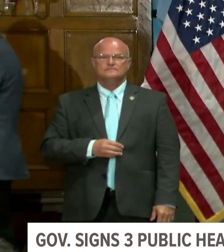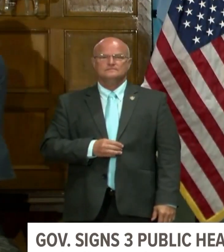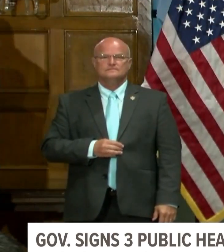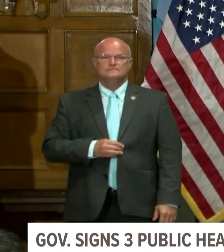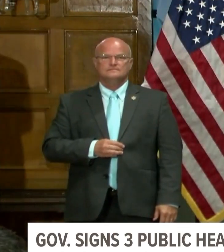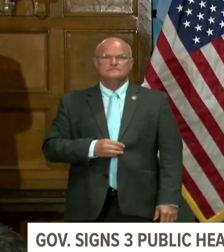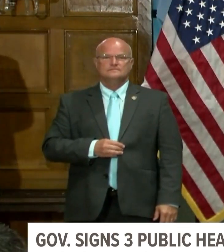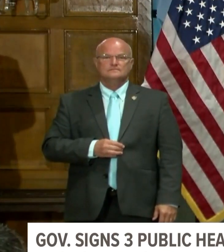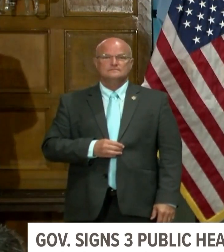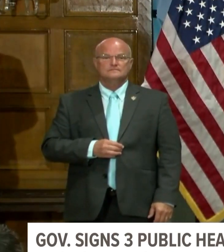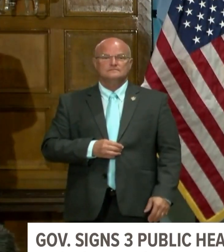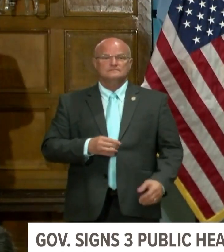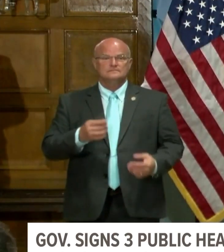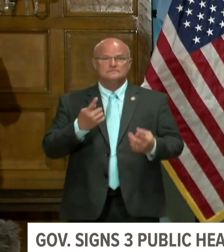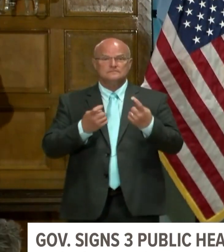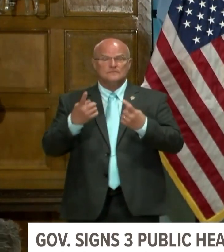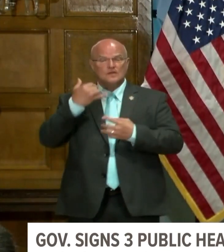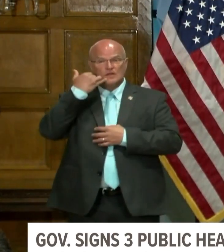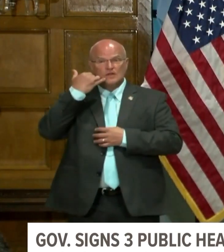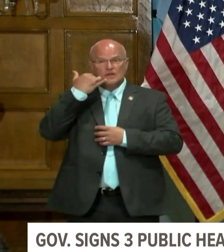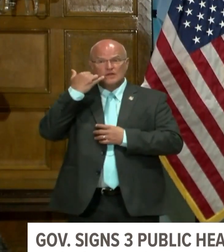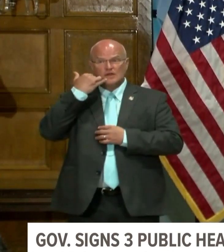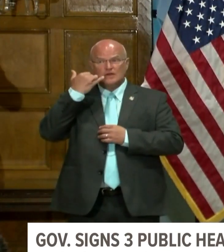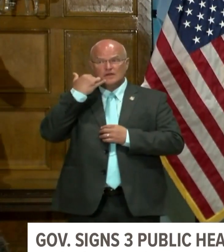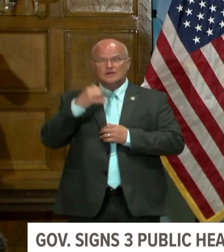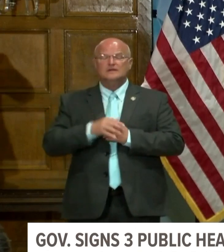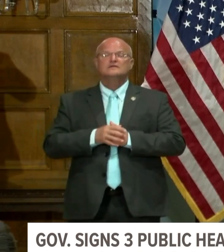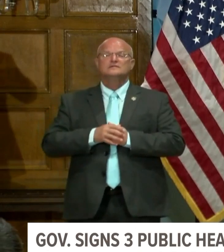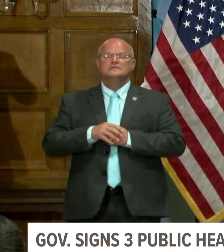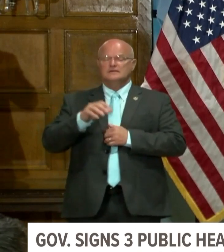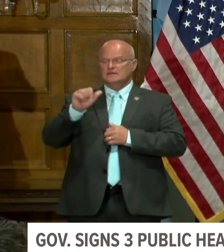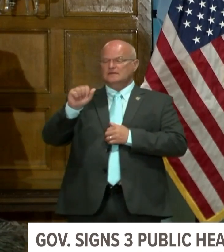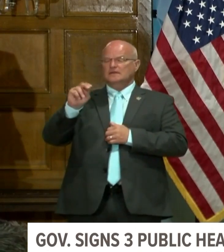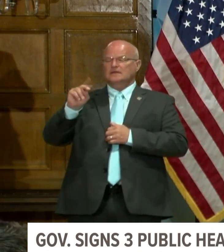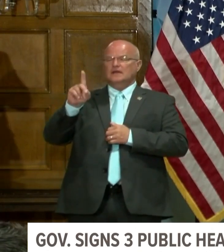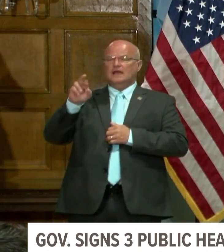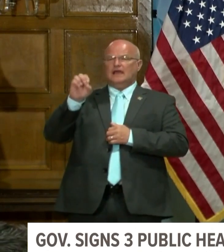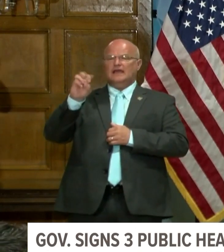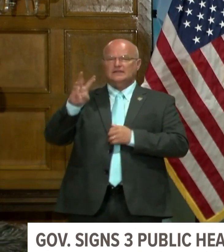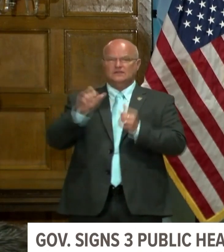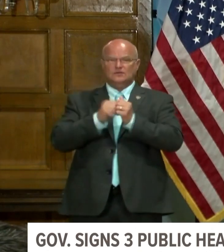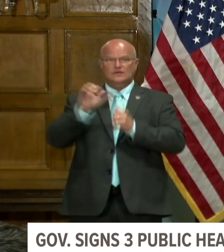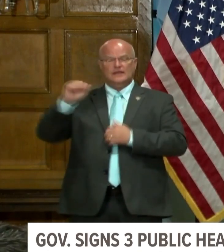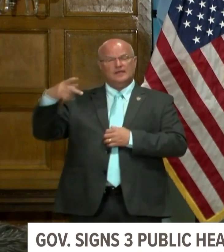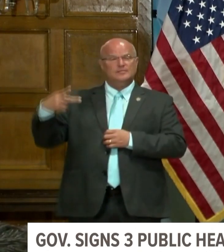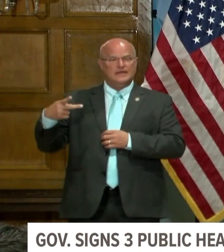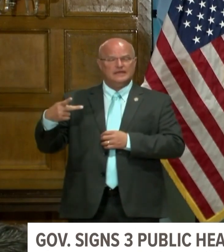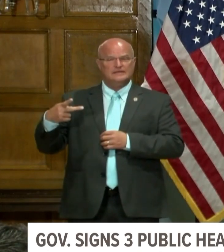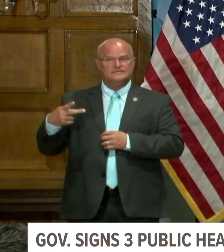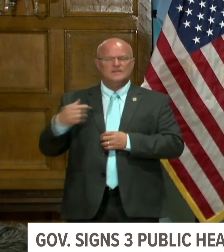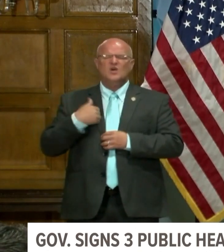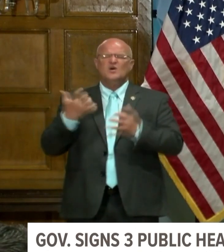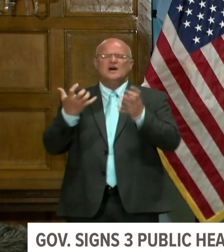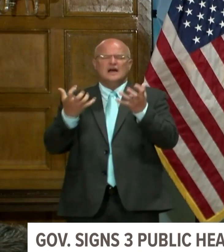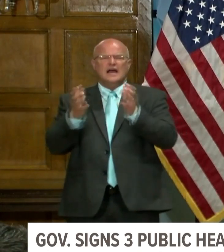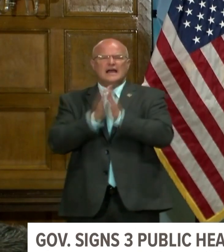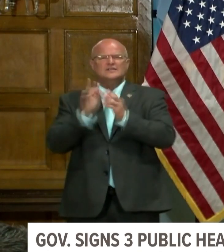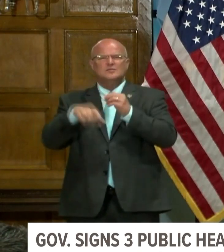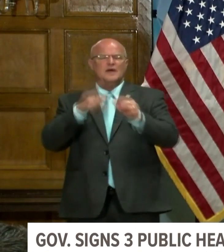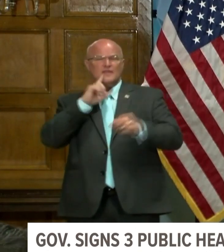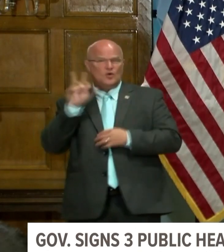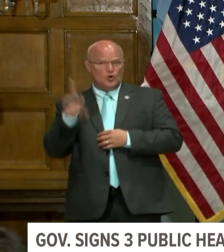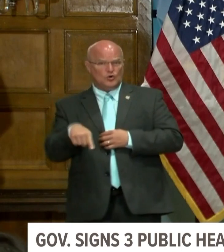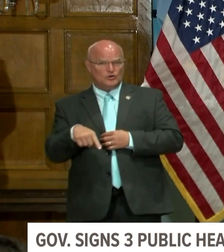Is there any question remotely? Yeah, Governor, Yes, this is Governor. Andrew with AP. Wanted to ask you about these